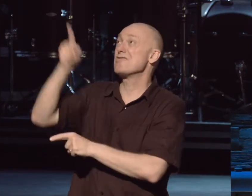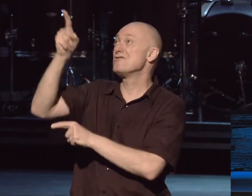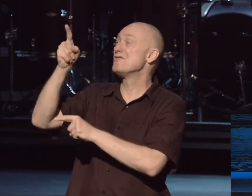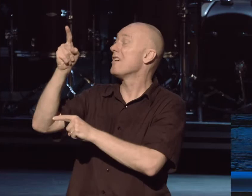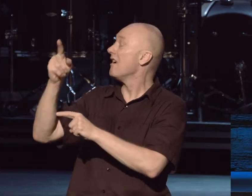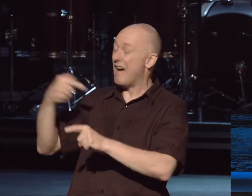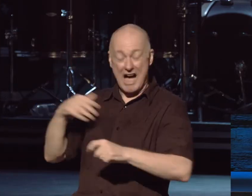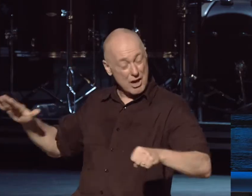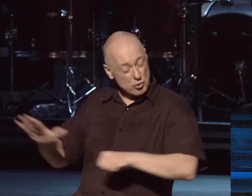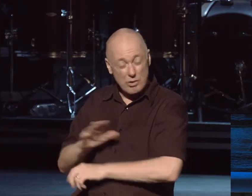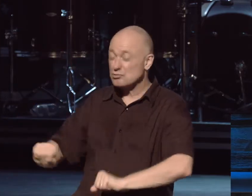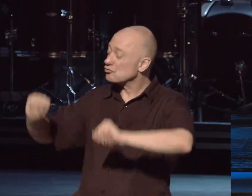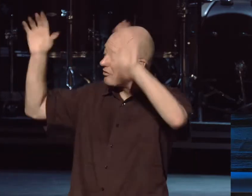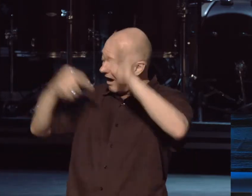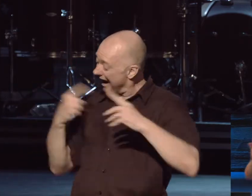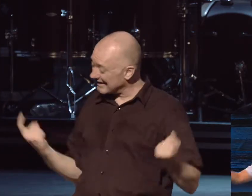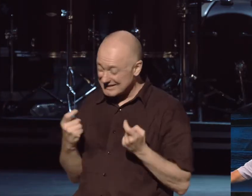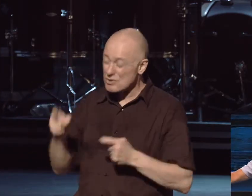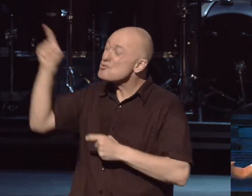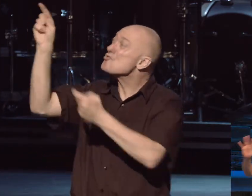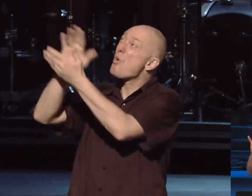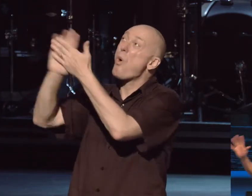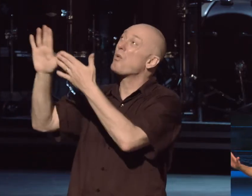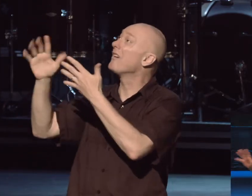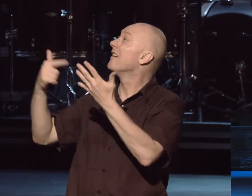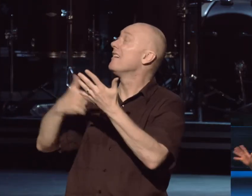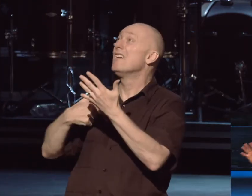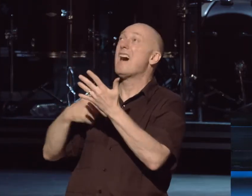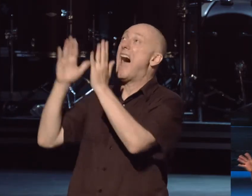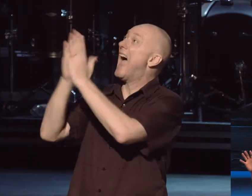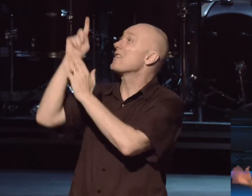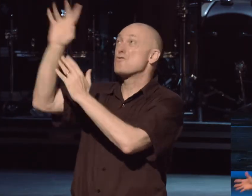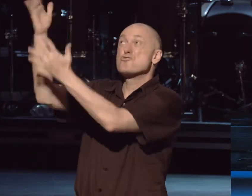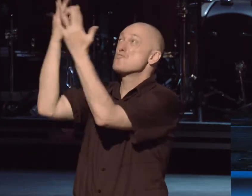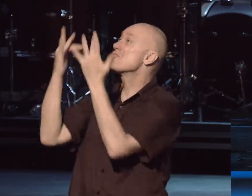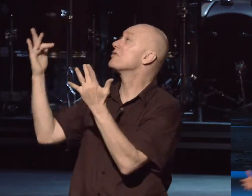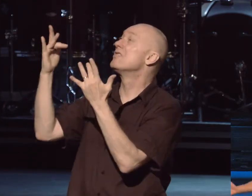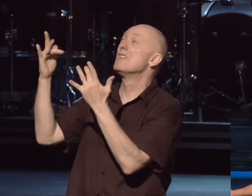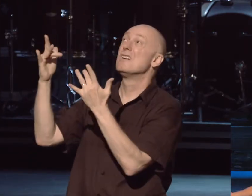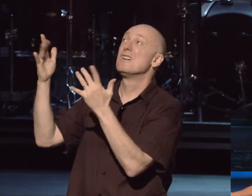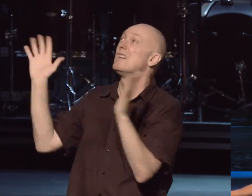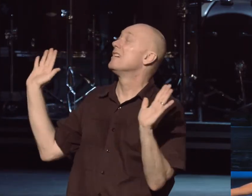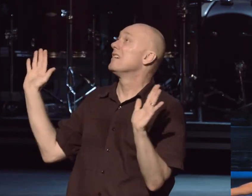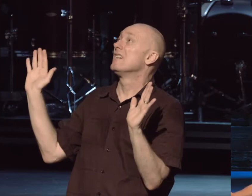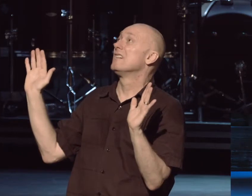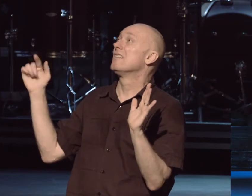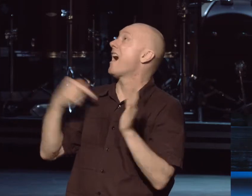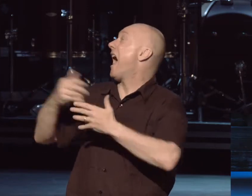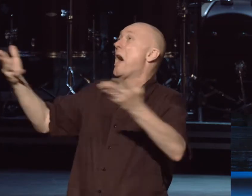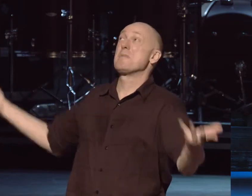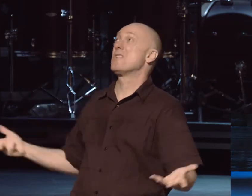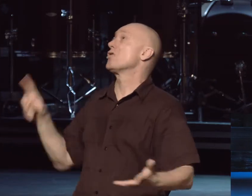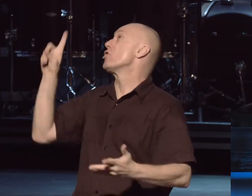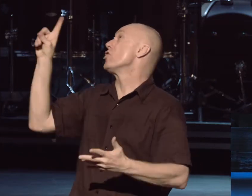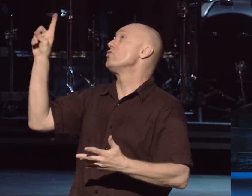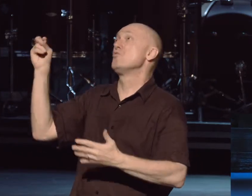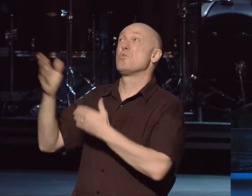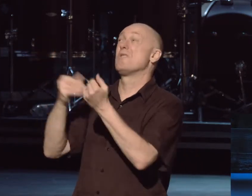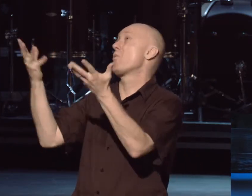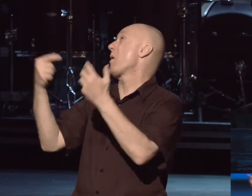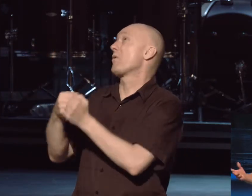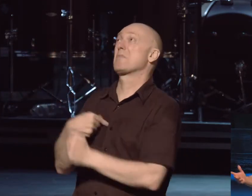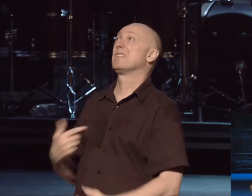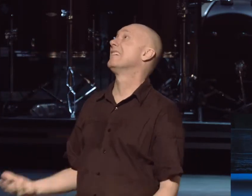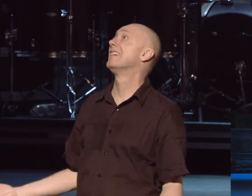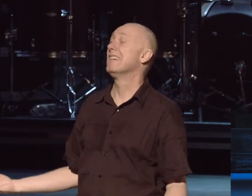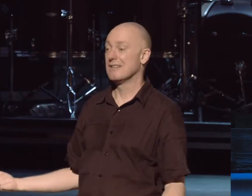I have sinned. You are holy. I'm at your mercy. Oh God, in grace and love, here I am. Do what you will.